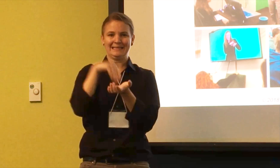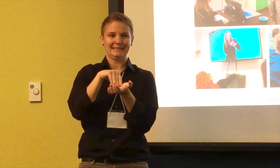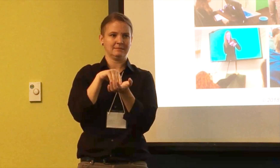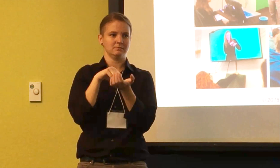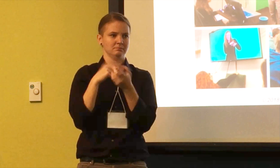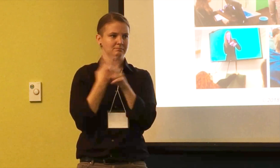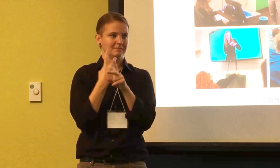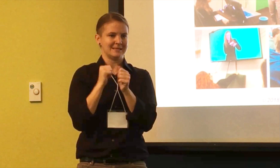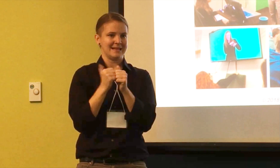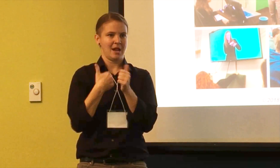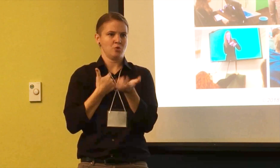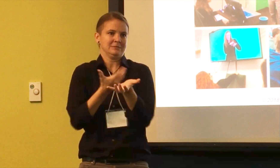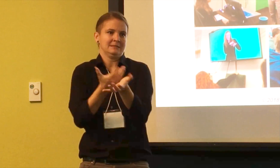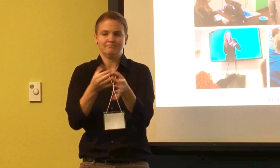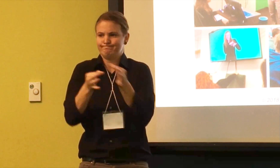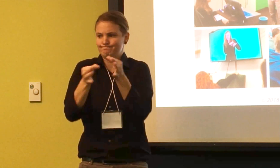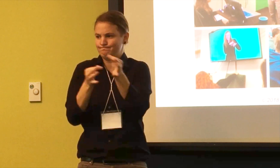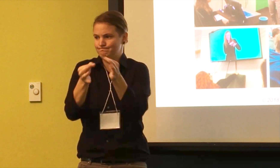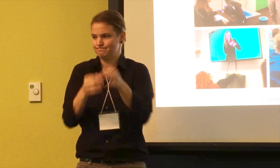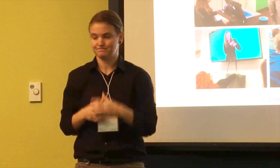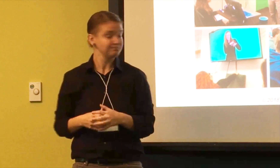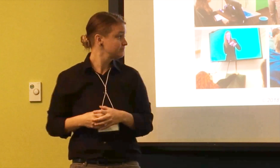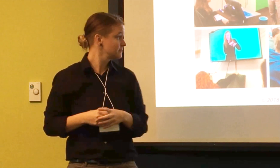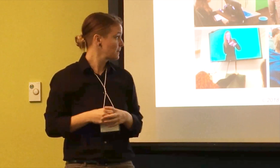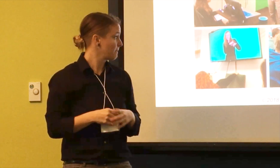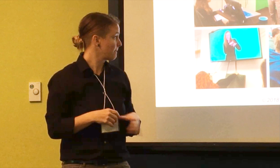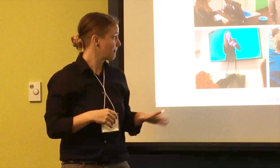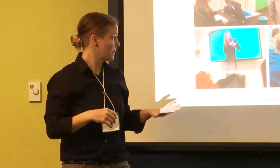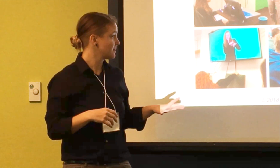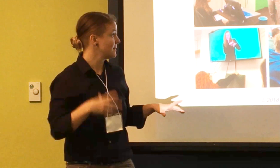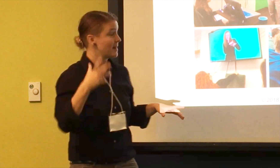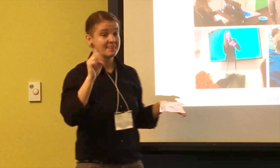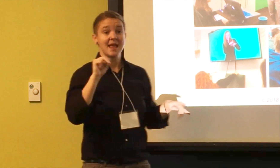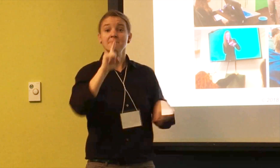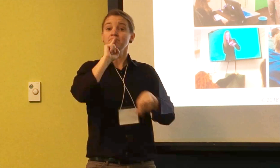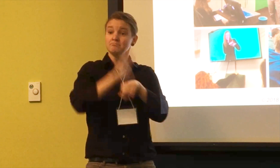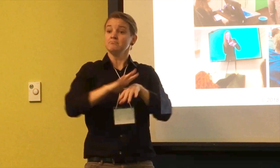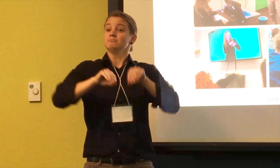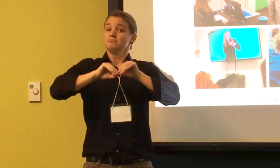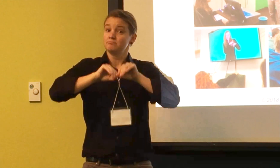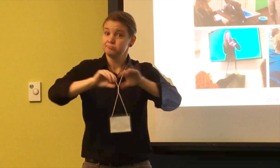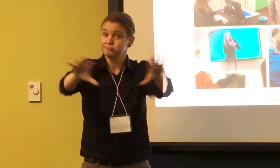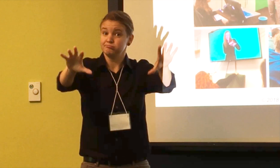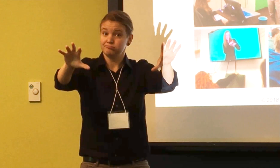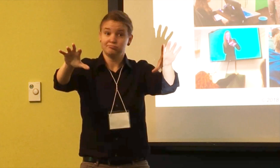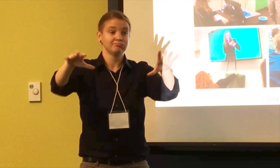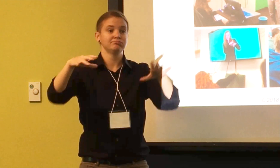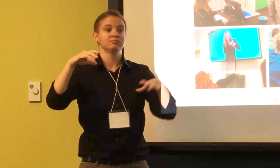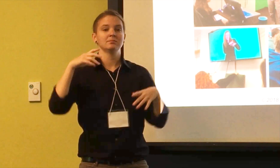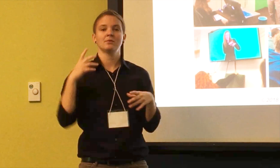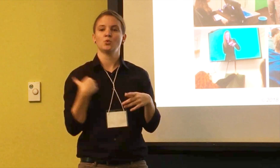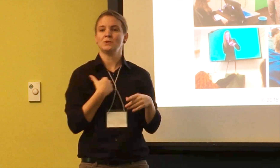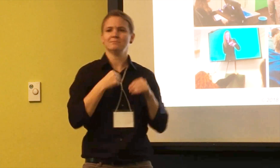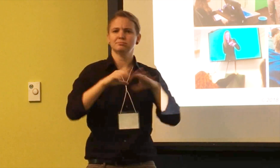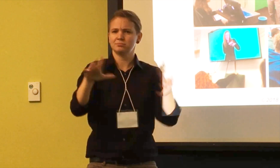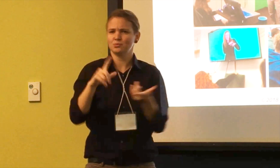vetted and approved, then it's released to the public. And if there are any doubts or concerns, it's redone. So after that